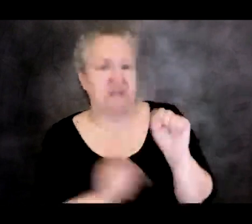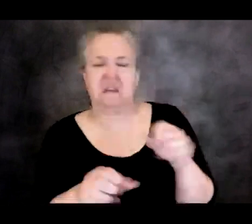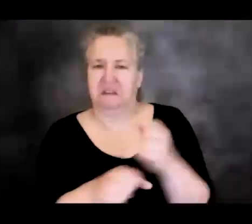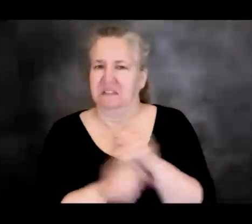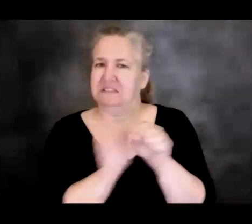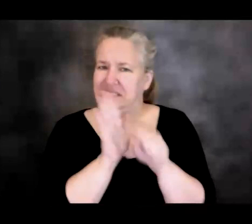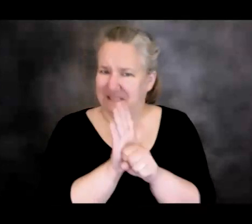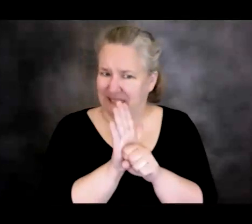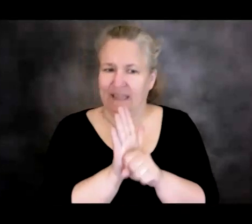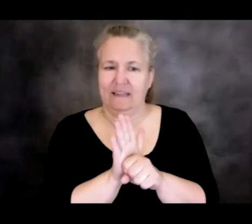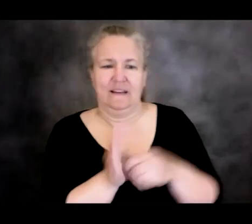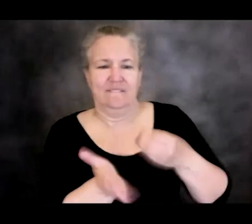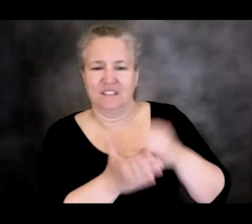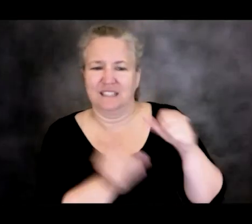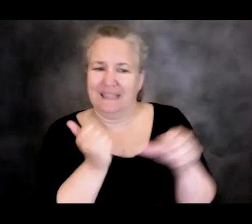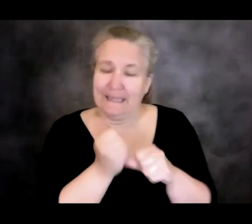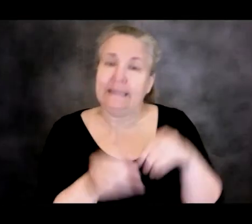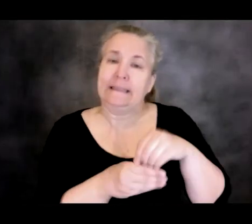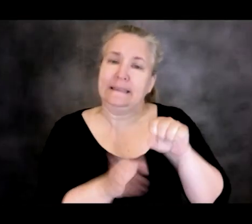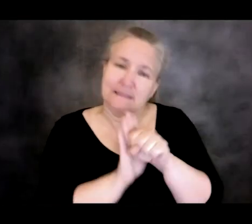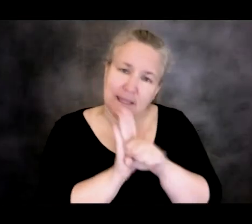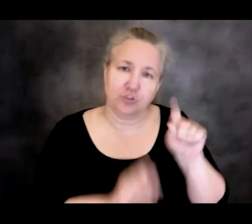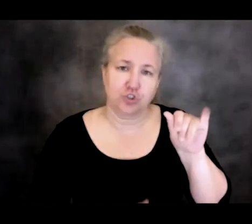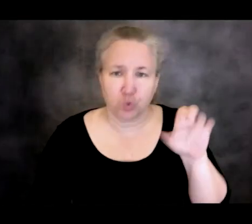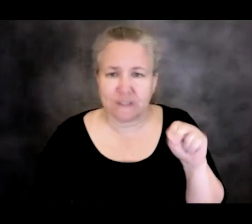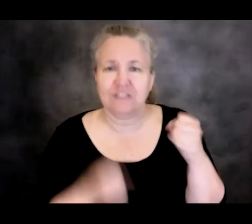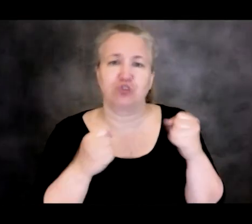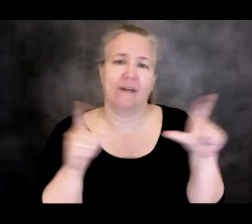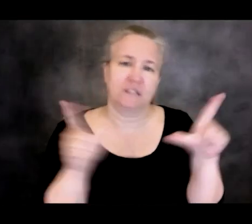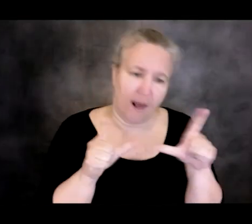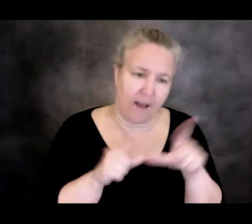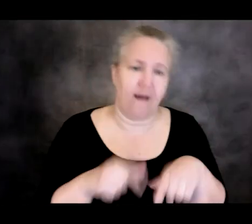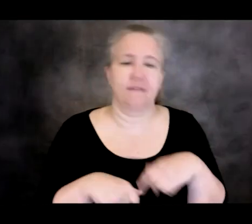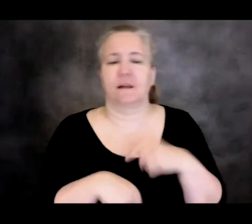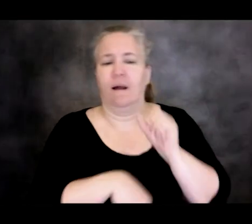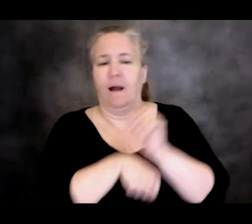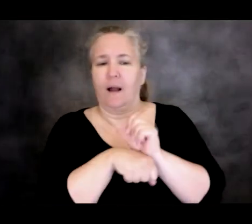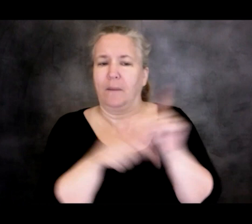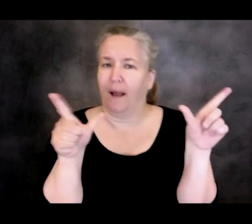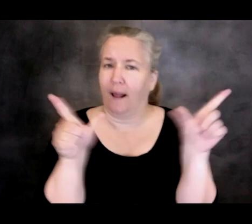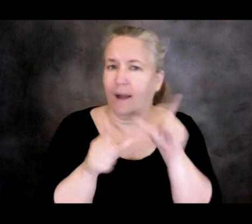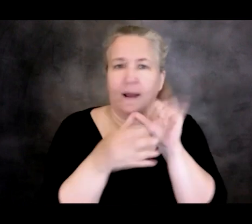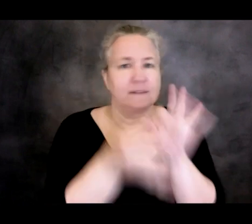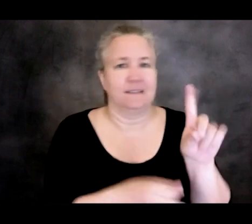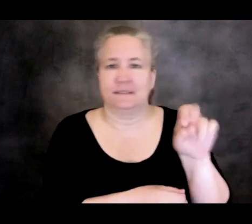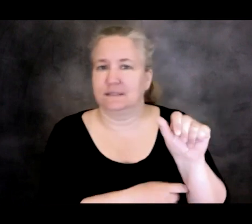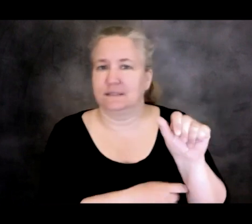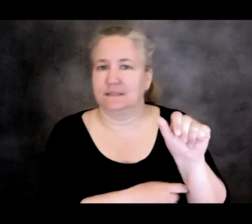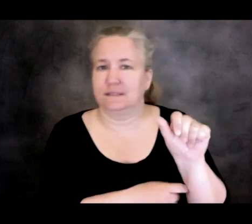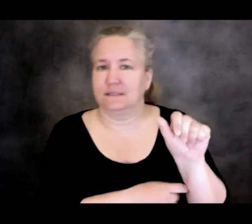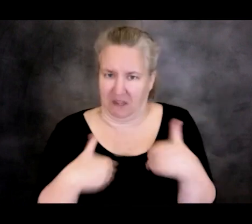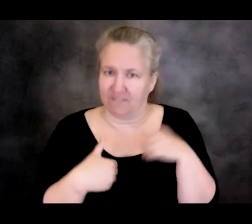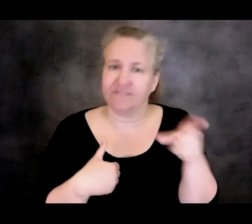state tuition, driver's licenses, access to occupational licenses that's not tied to a DACA